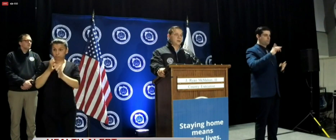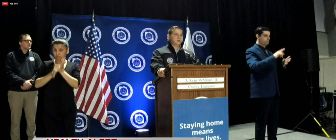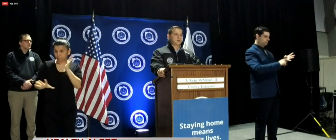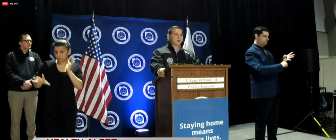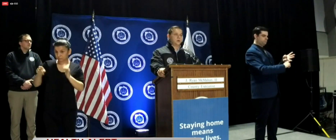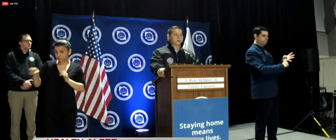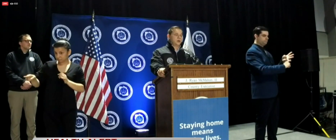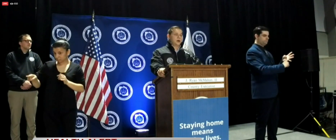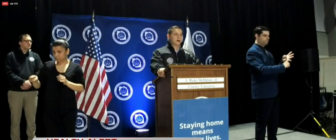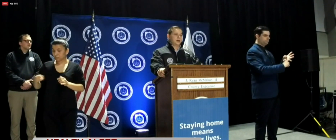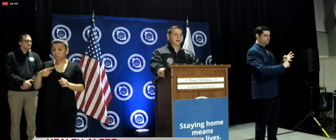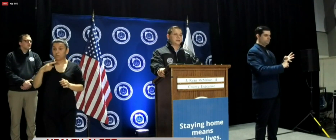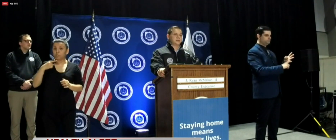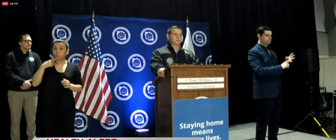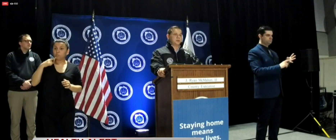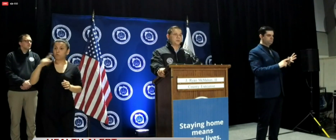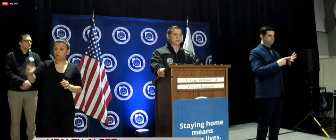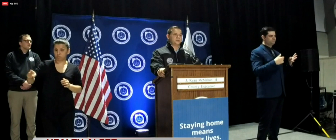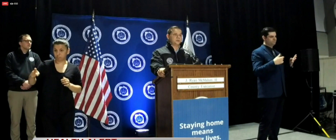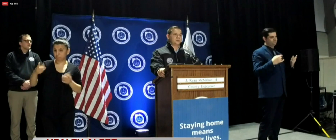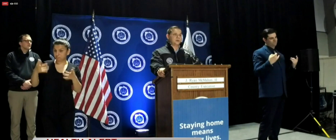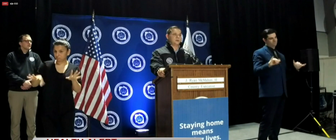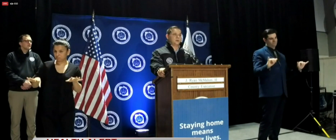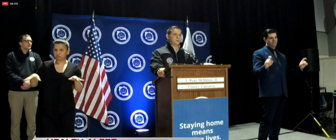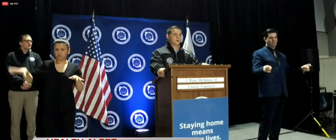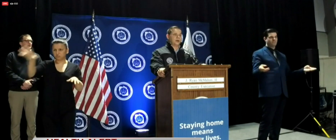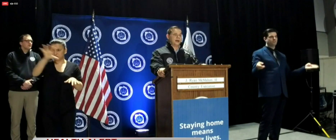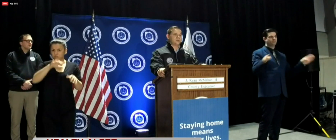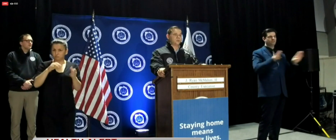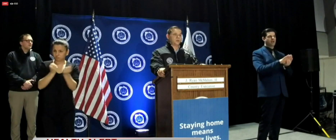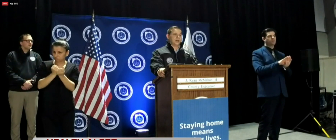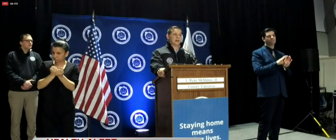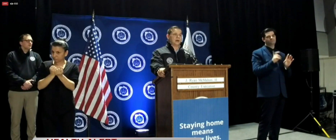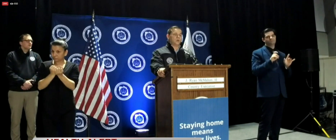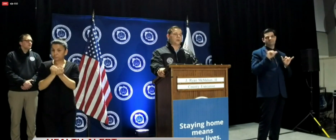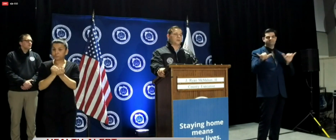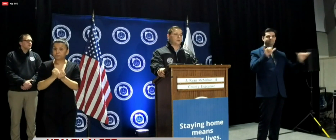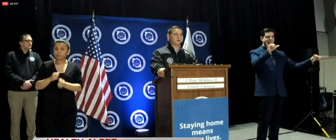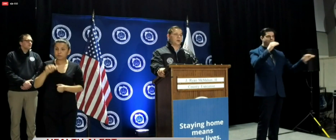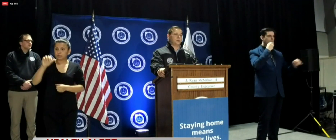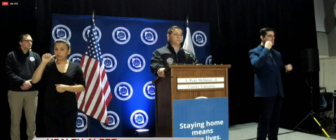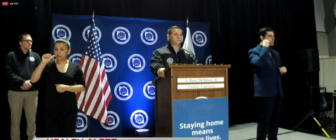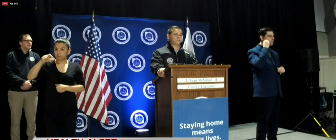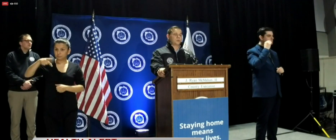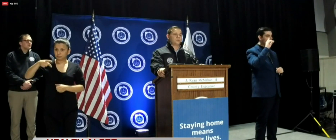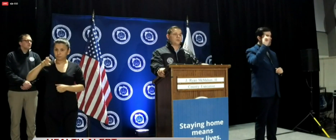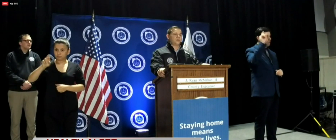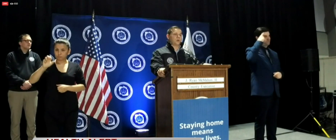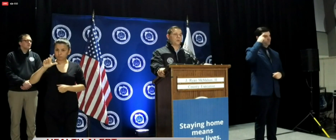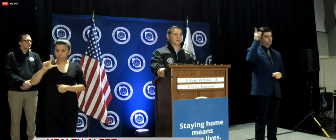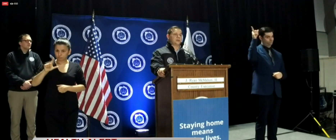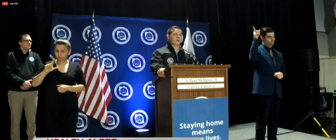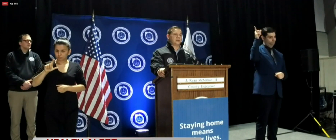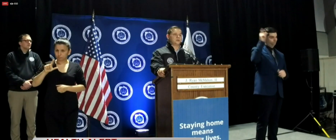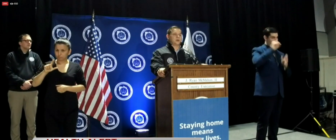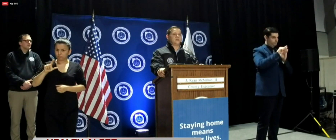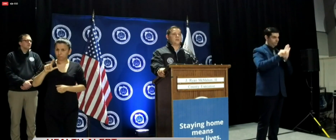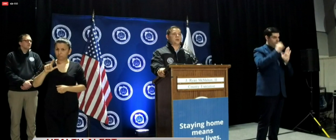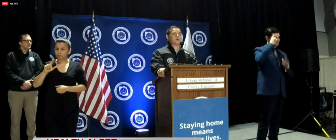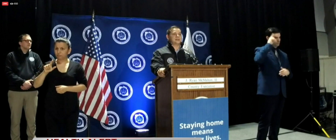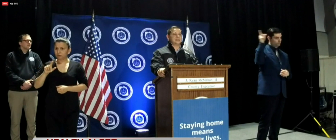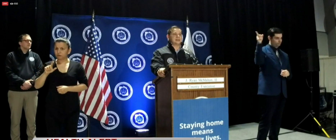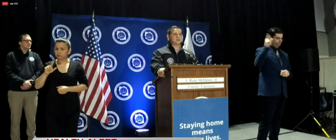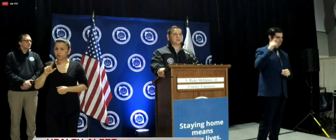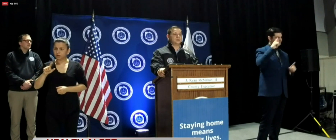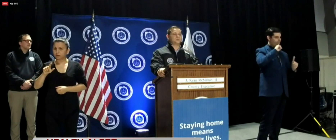anyways. So I just think people need to realize we got a lot of work to do here before we can get to where